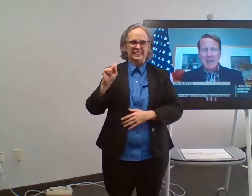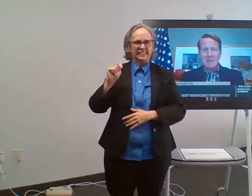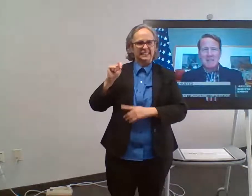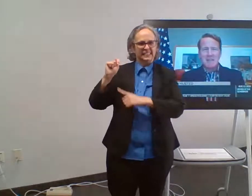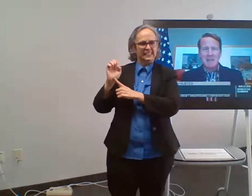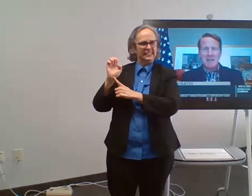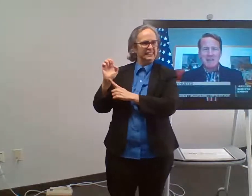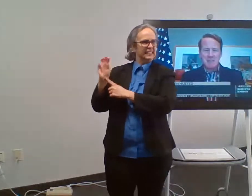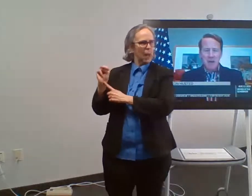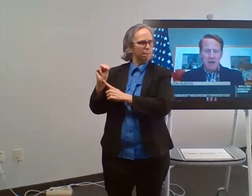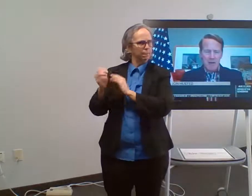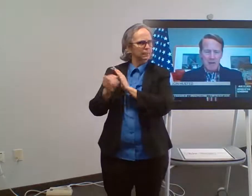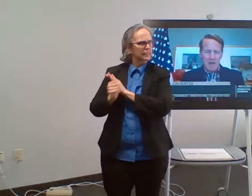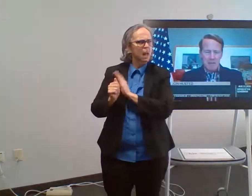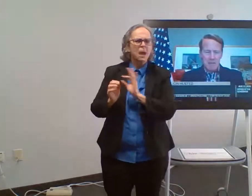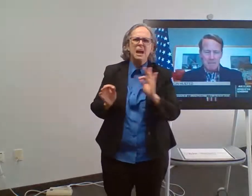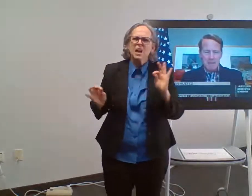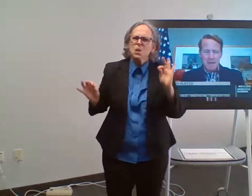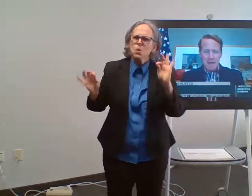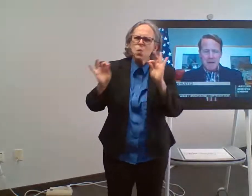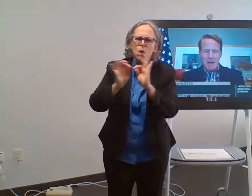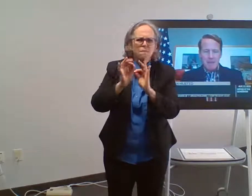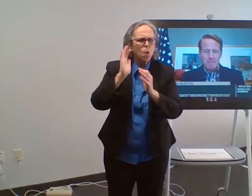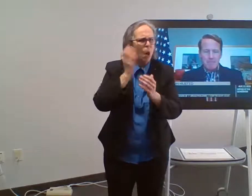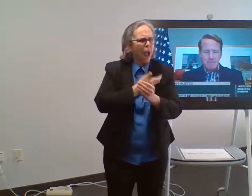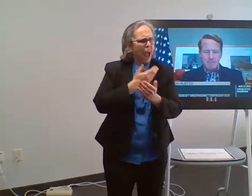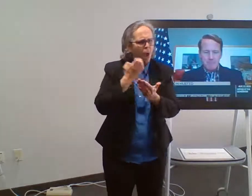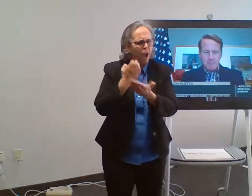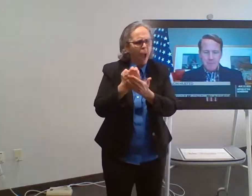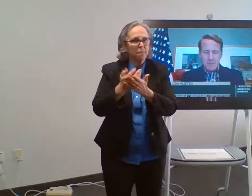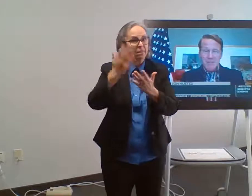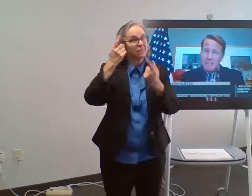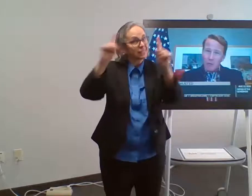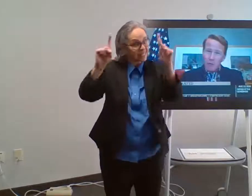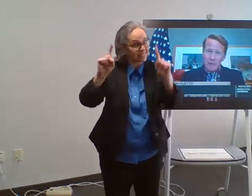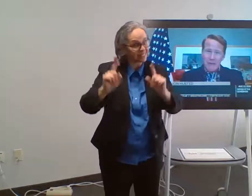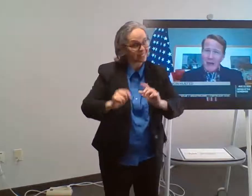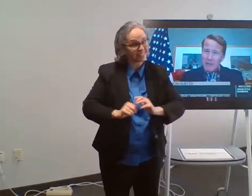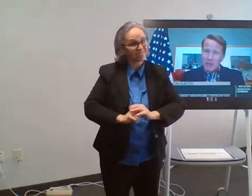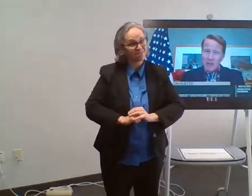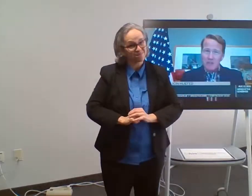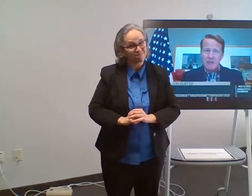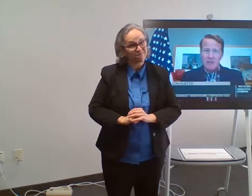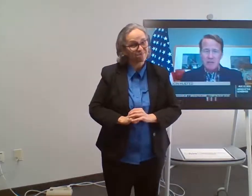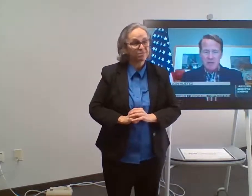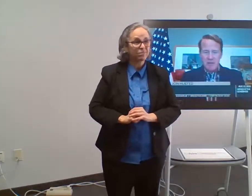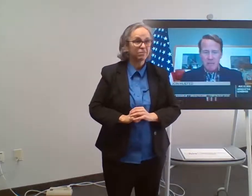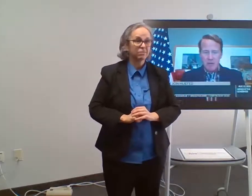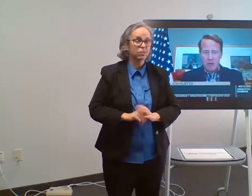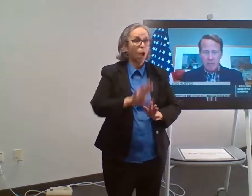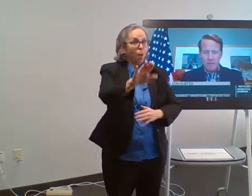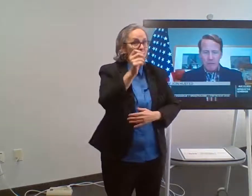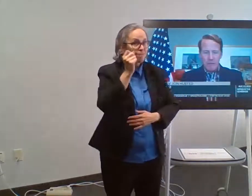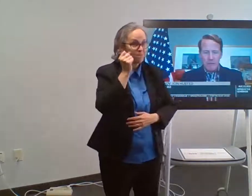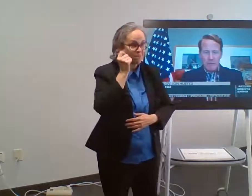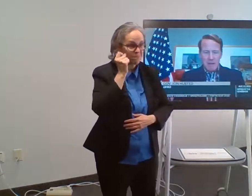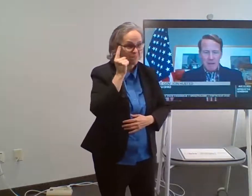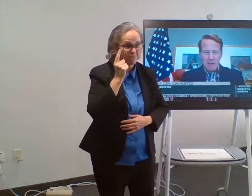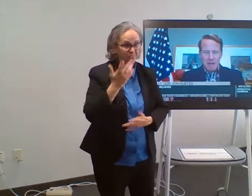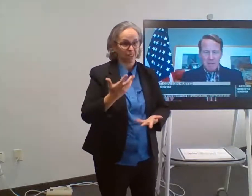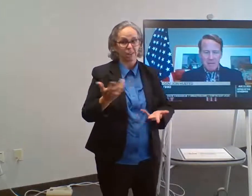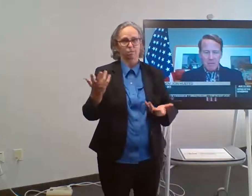having economic success in the modern economy. To deal with the added challenges that are presented by COVID,